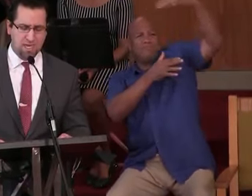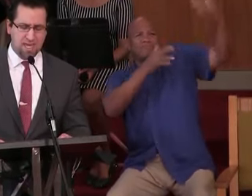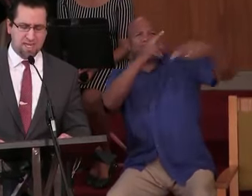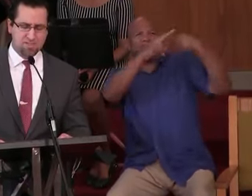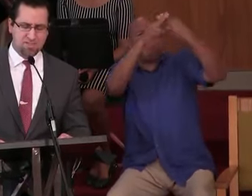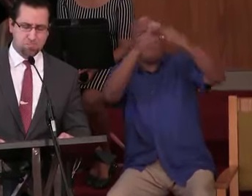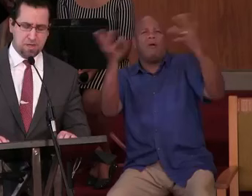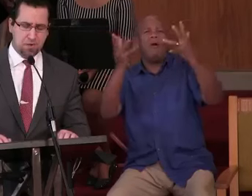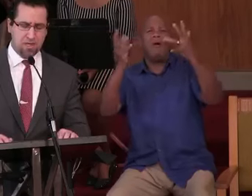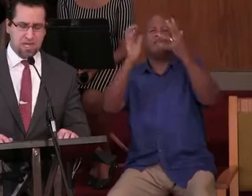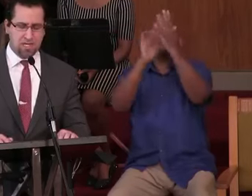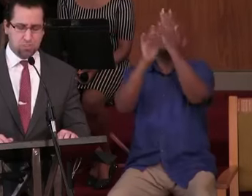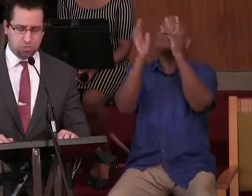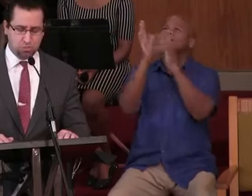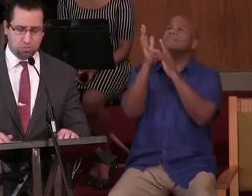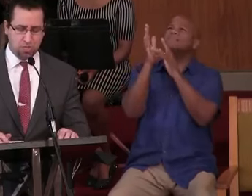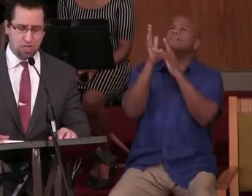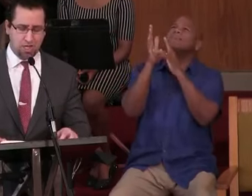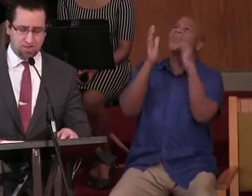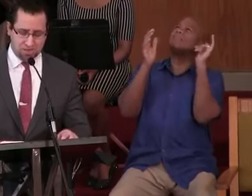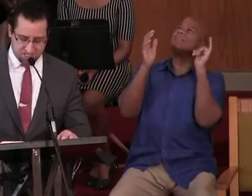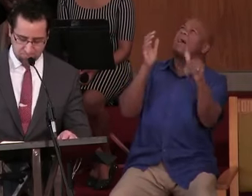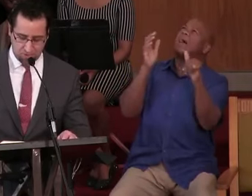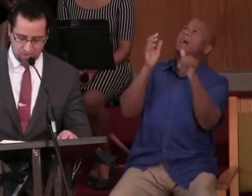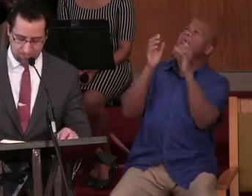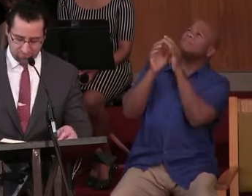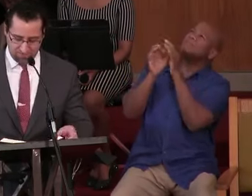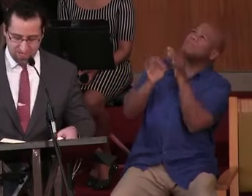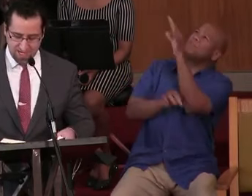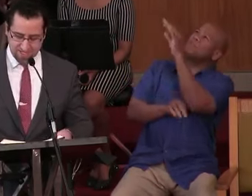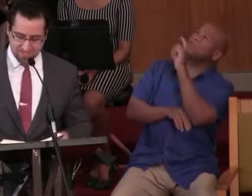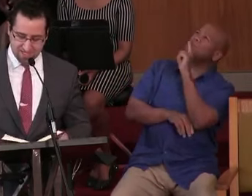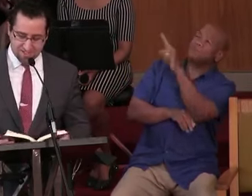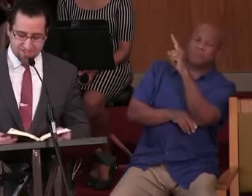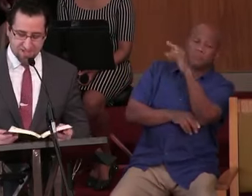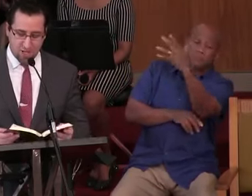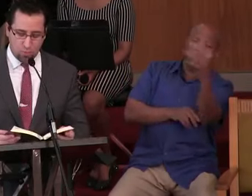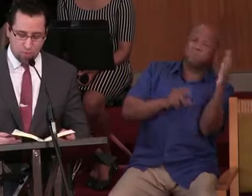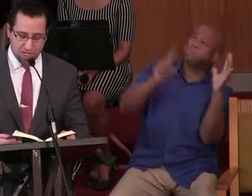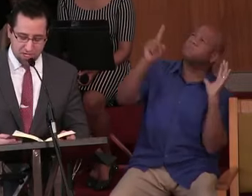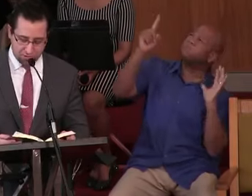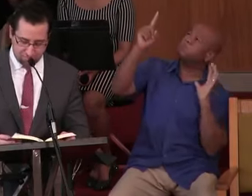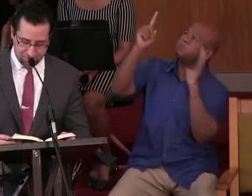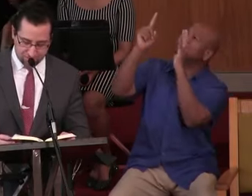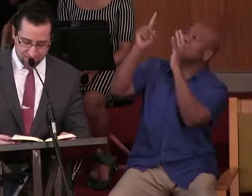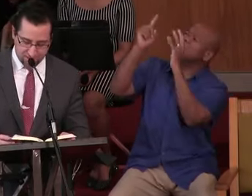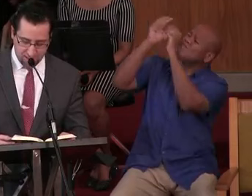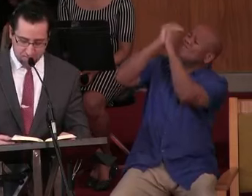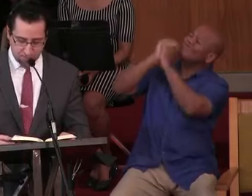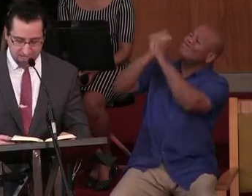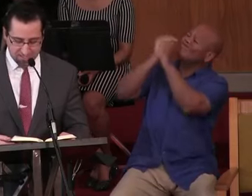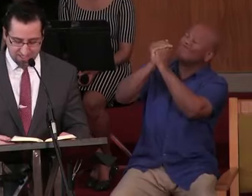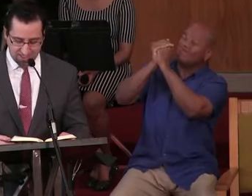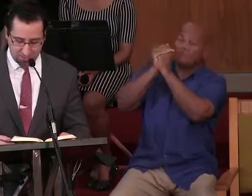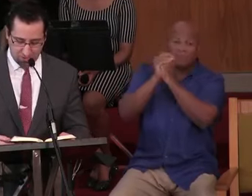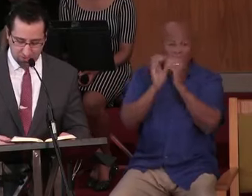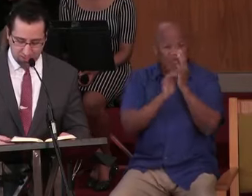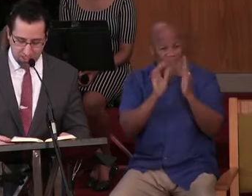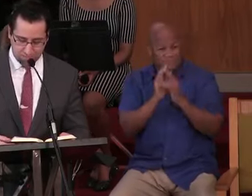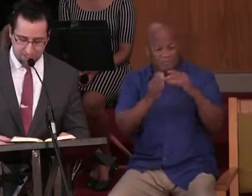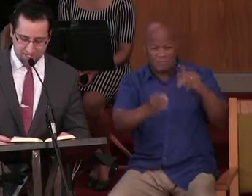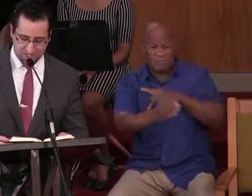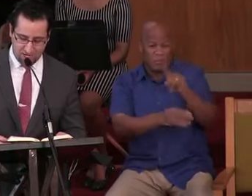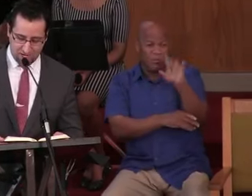you in spirit and truth on this morning. It says in Psalm 150, praise ye the